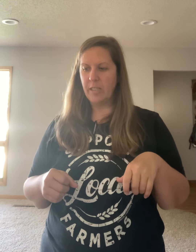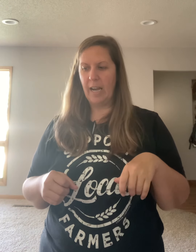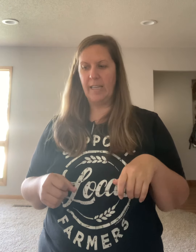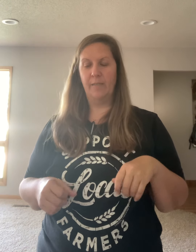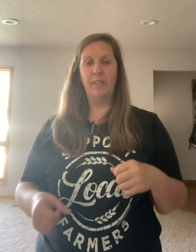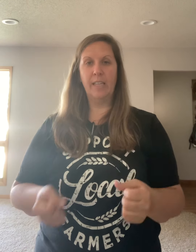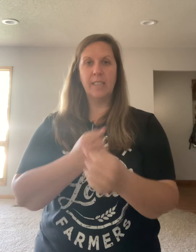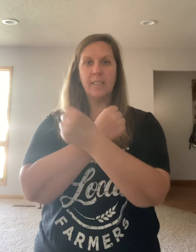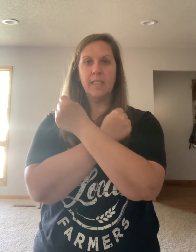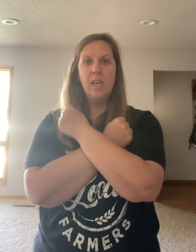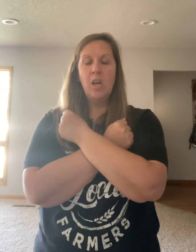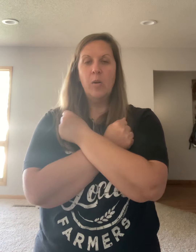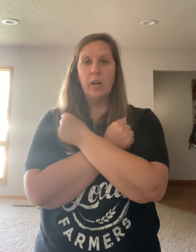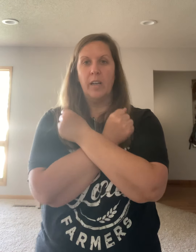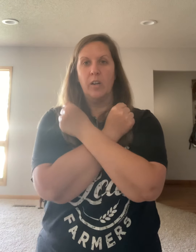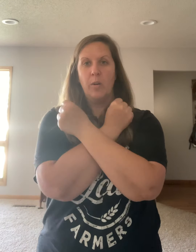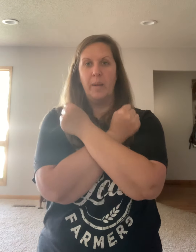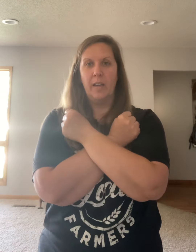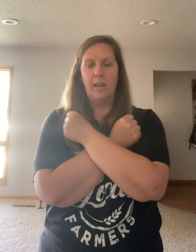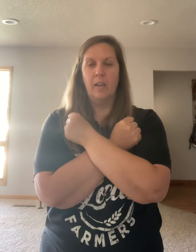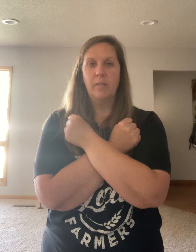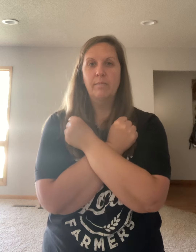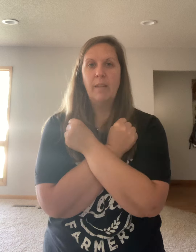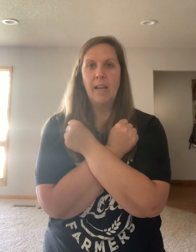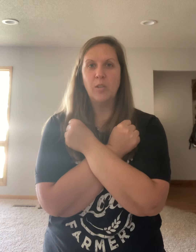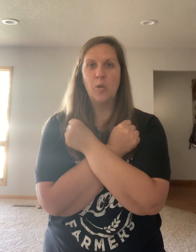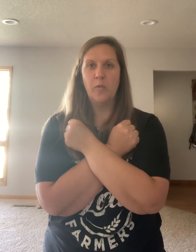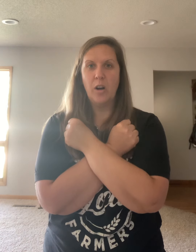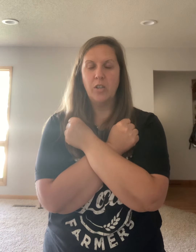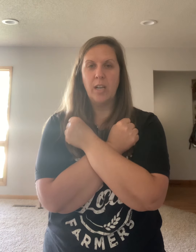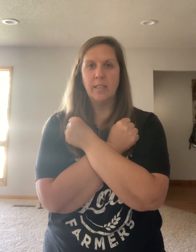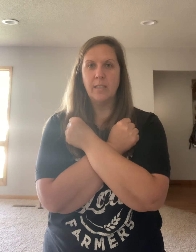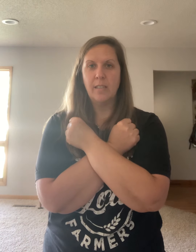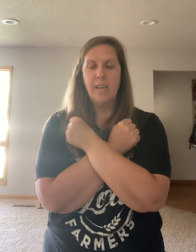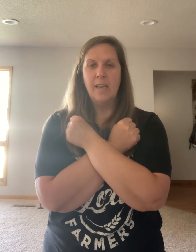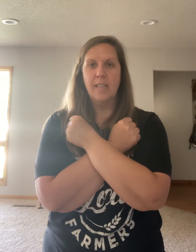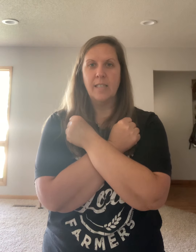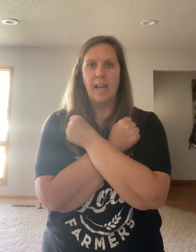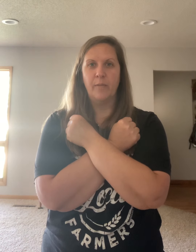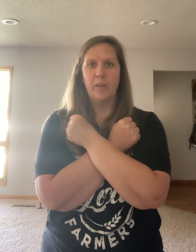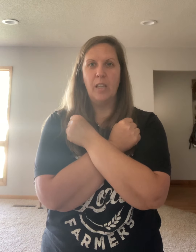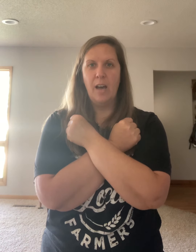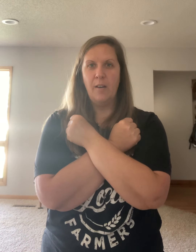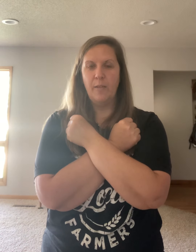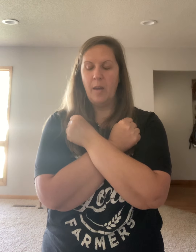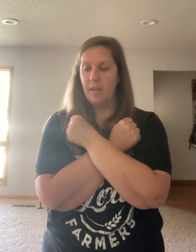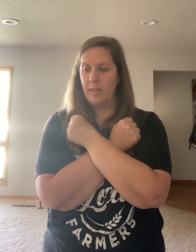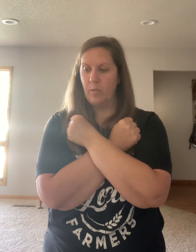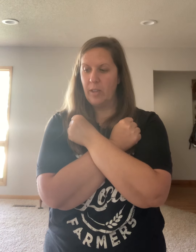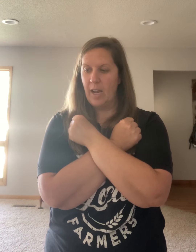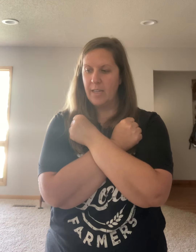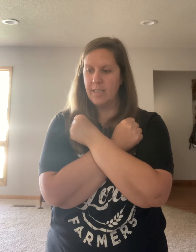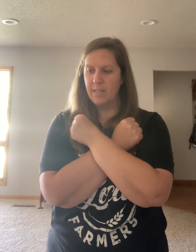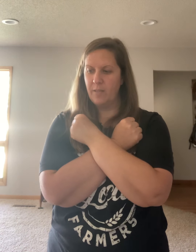Aphrodite and Venus, we're going to make a X over our chest, the sign for love. They were the goddesses of